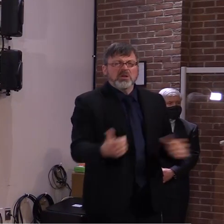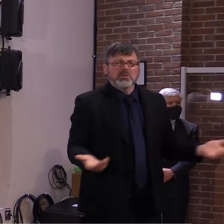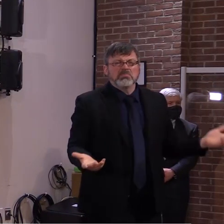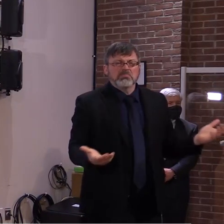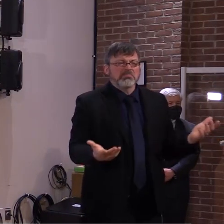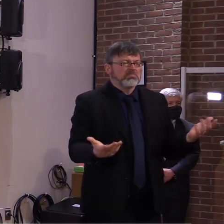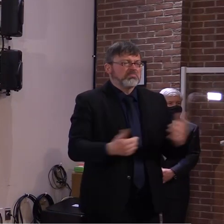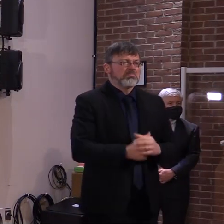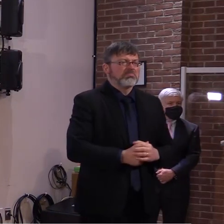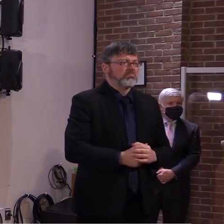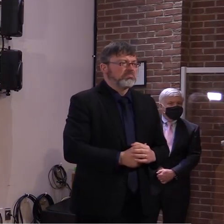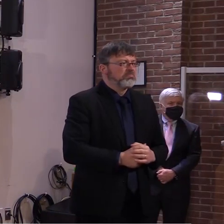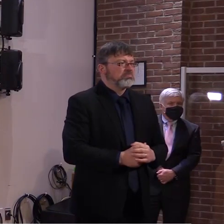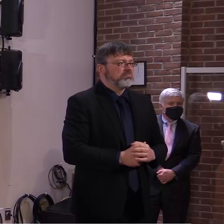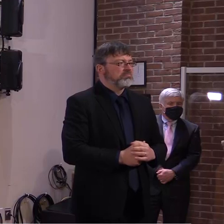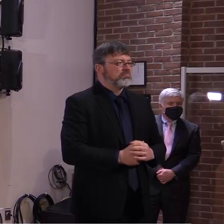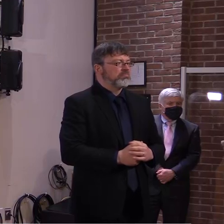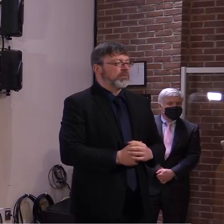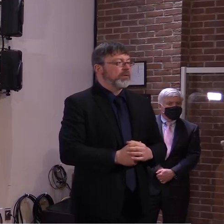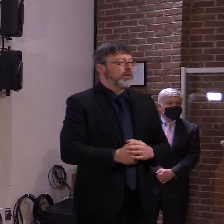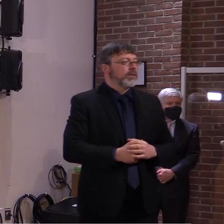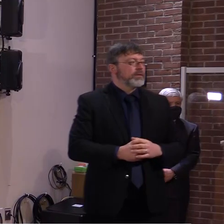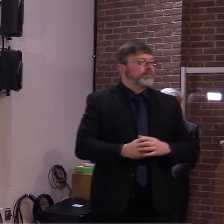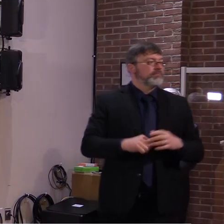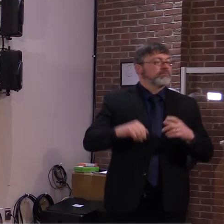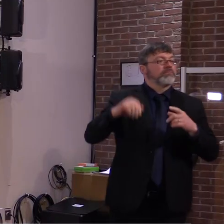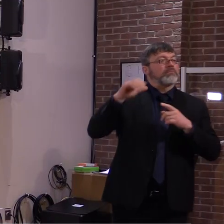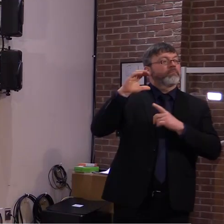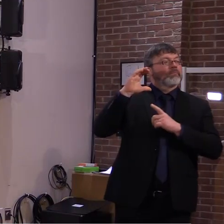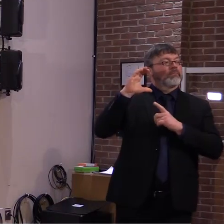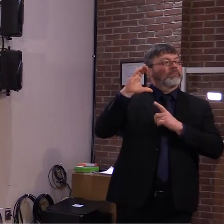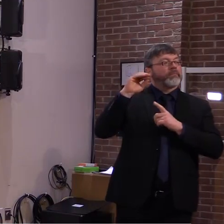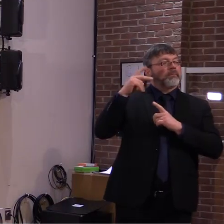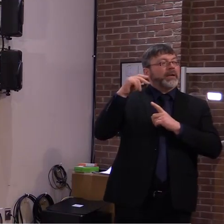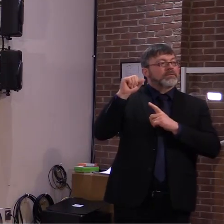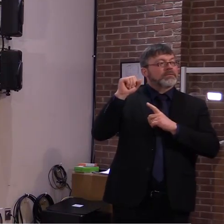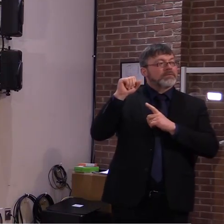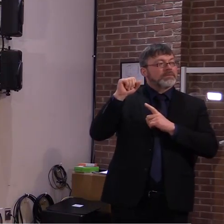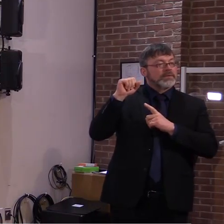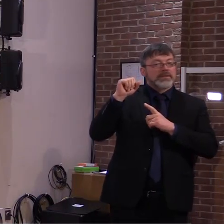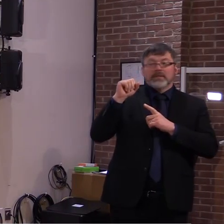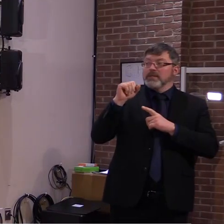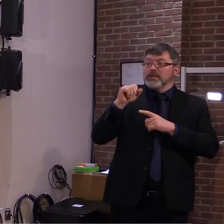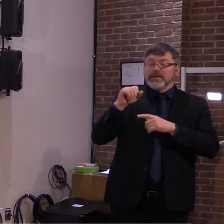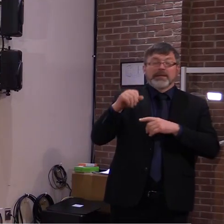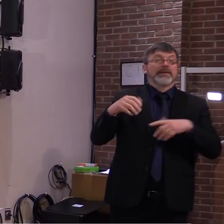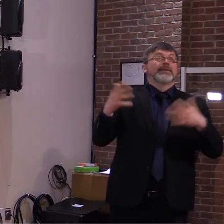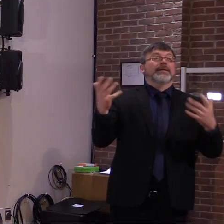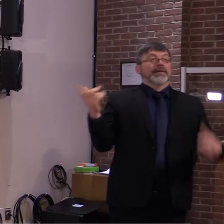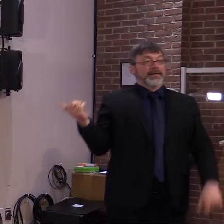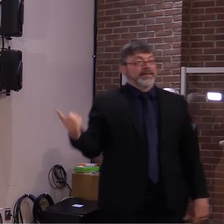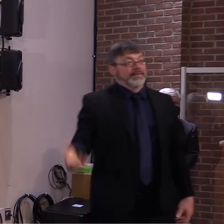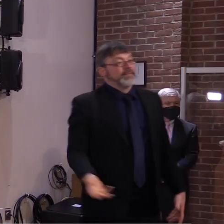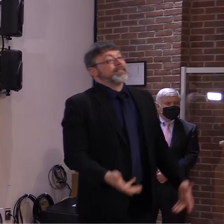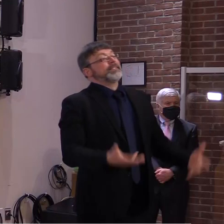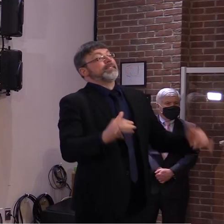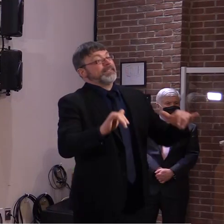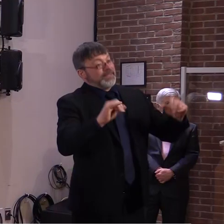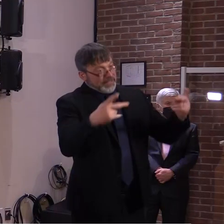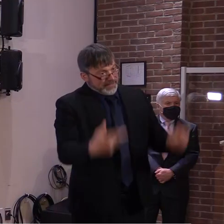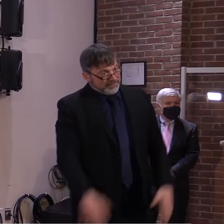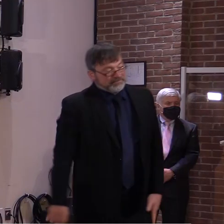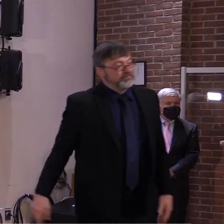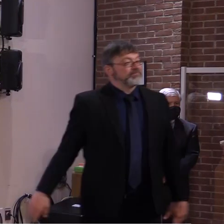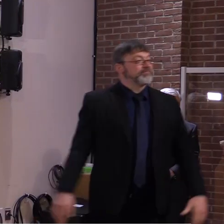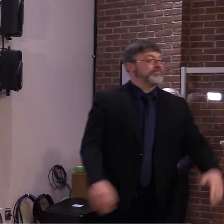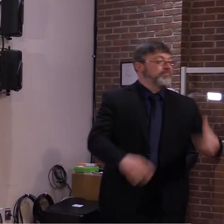Okay, thanks. But one last question. A significant amount of time in this conference and previous ones has aptly focused